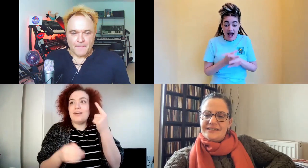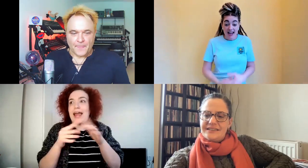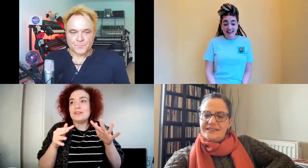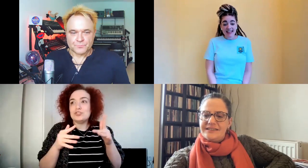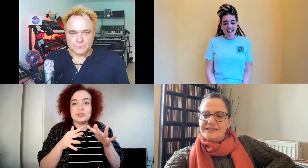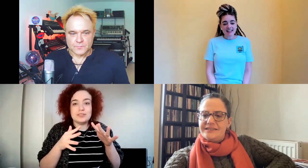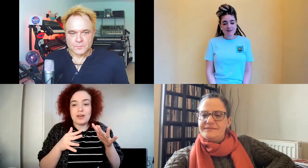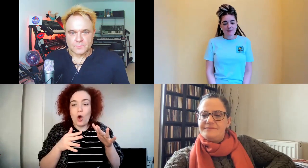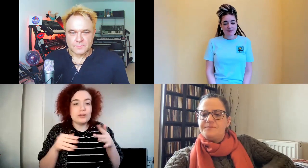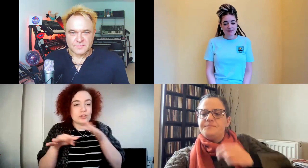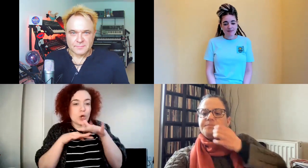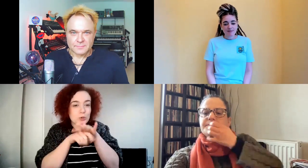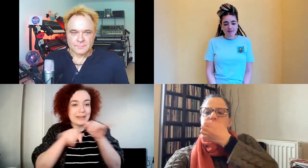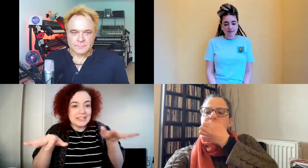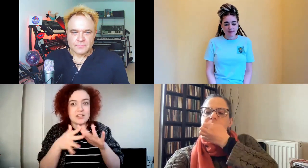I think